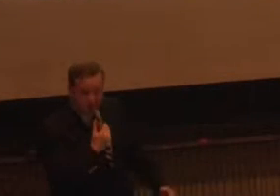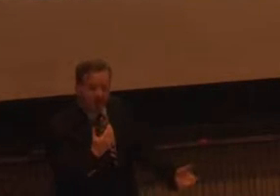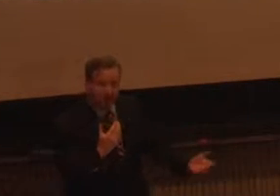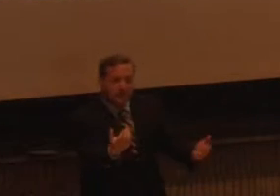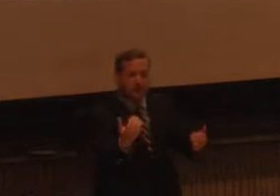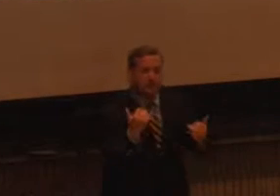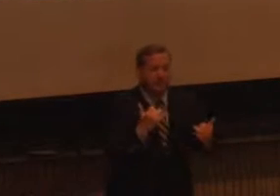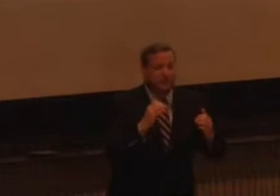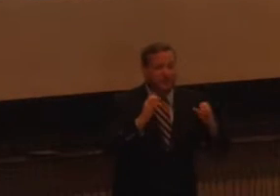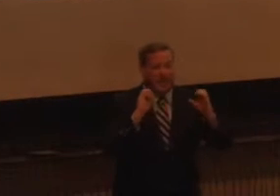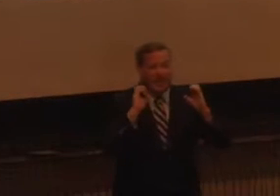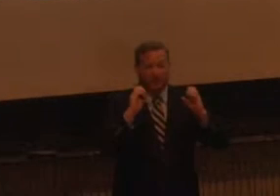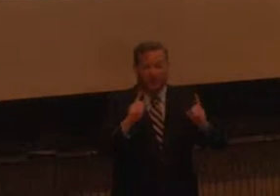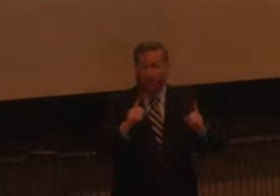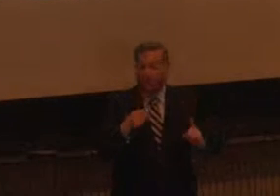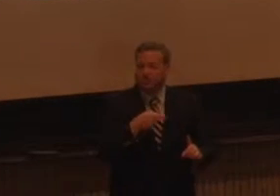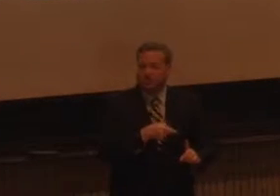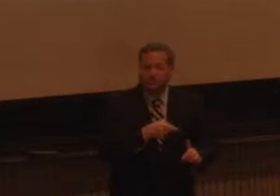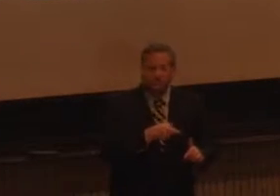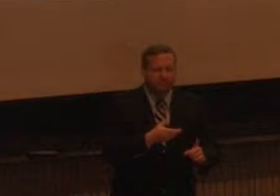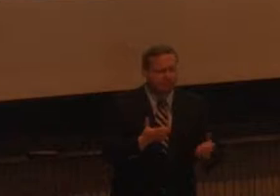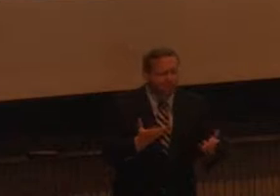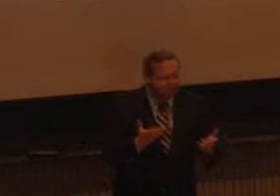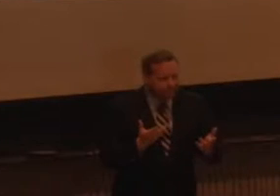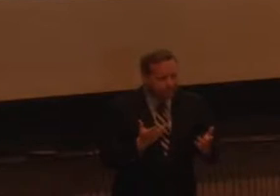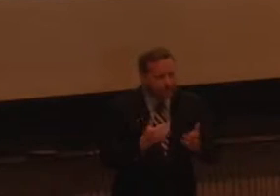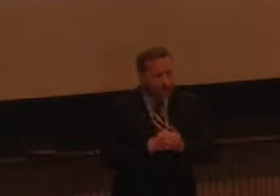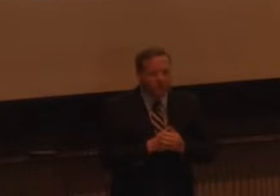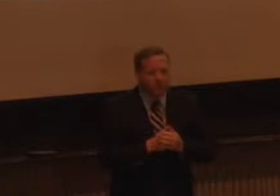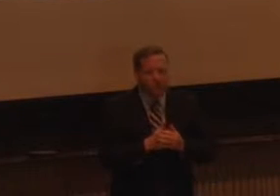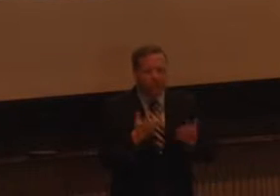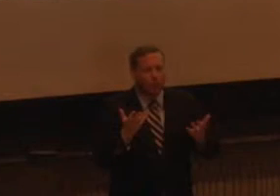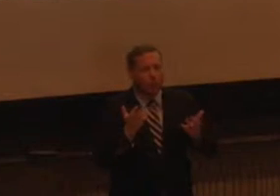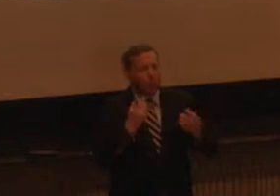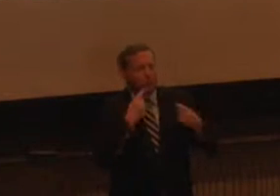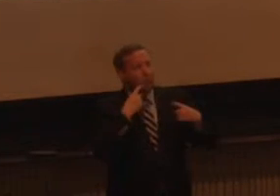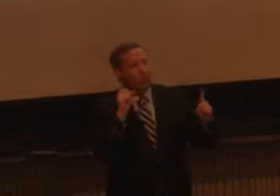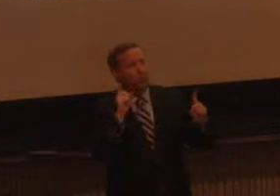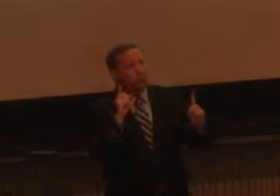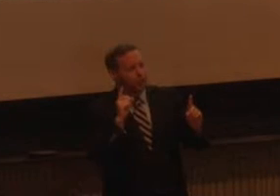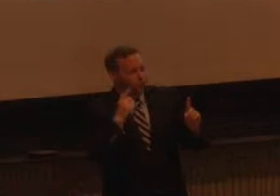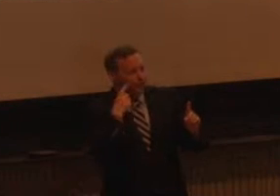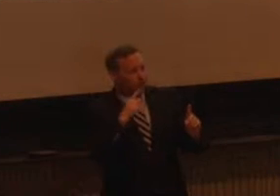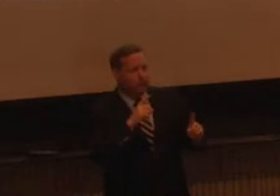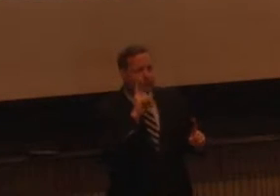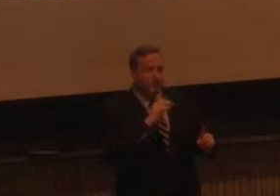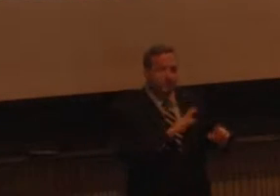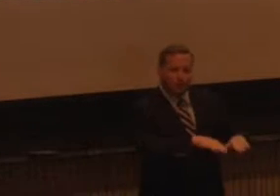or speak clearly. And of course, education we know is foundation.